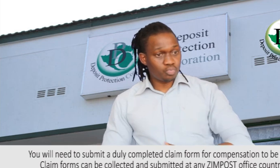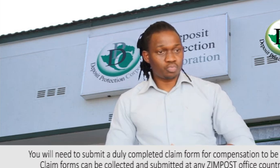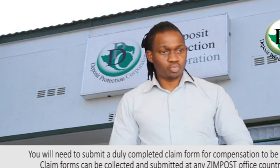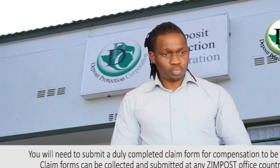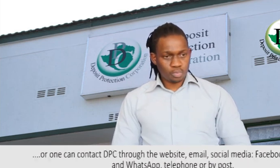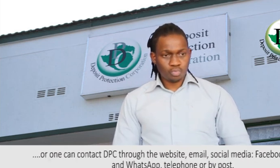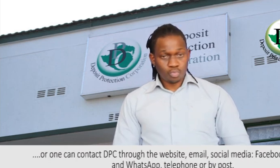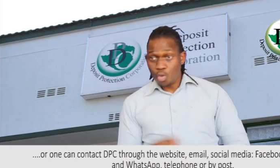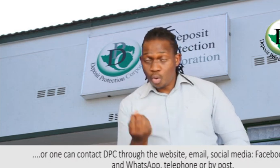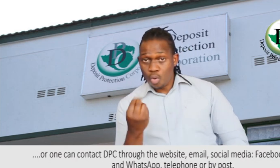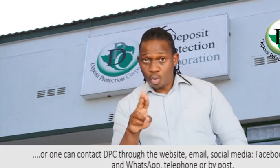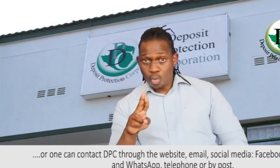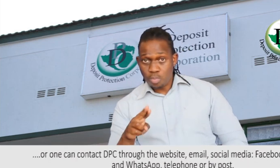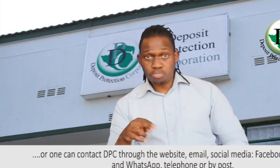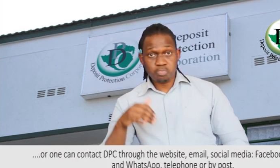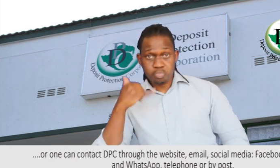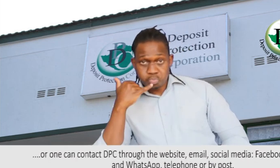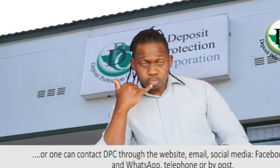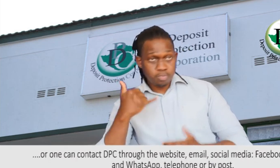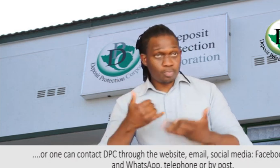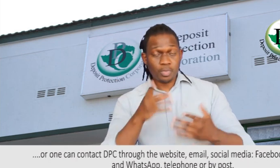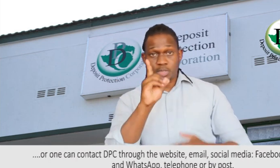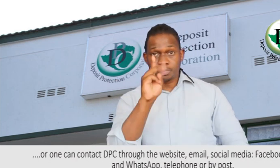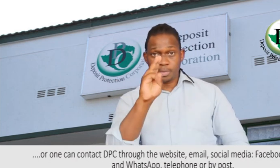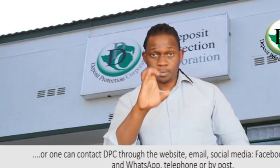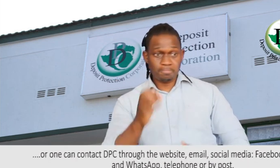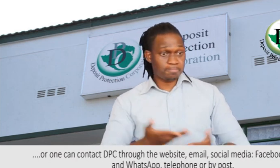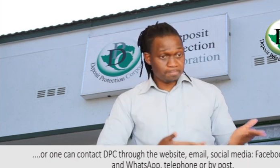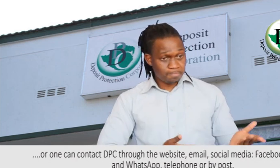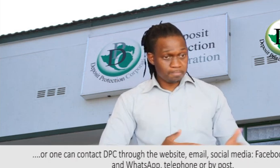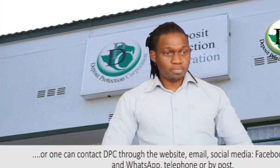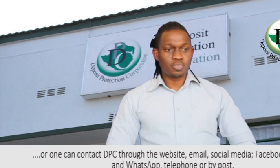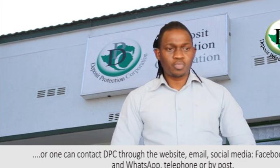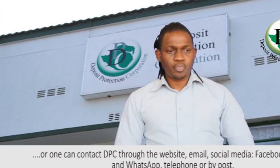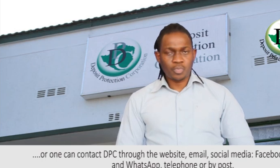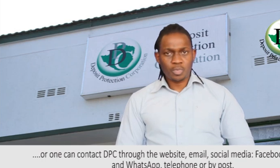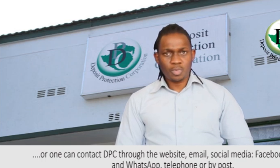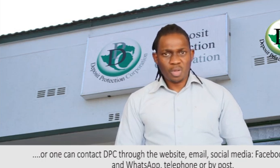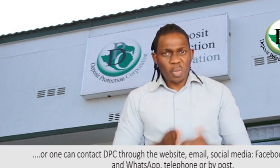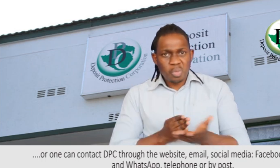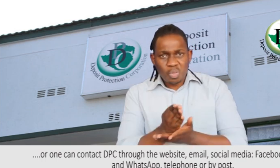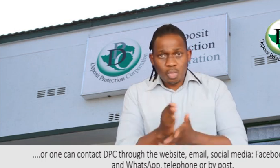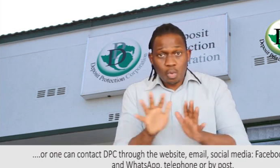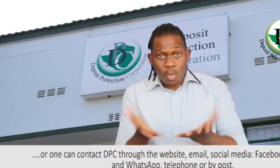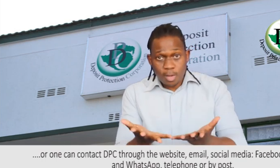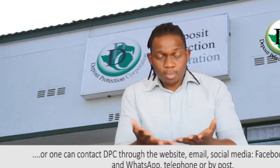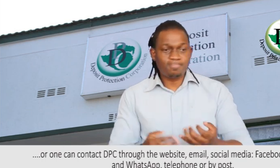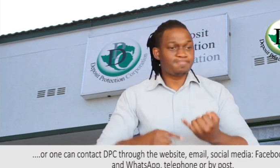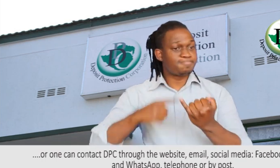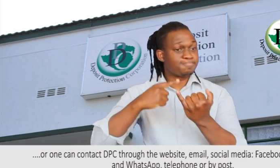office countrywide, or one can contact DPC through the website, email, social media, which is